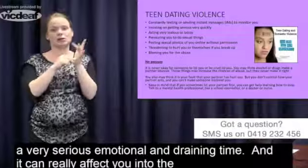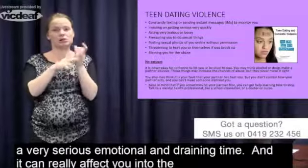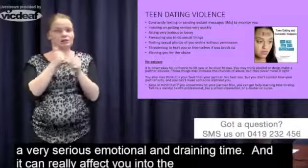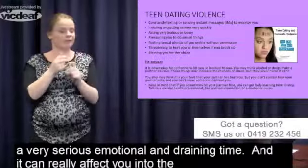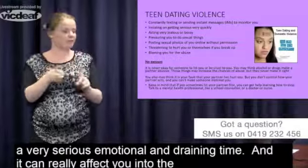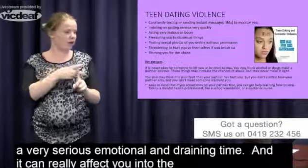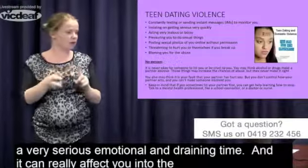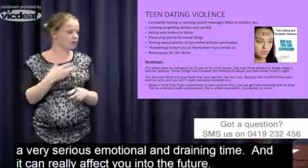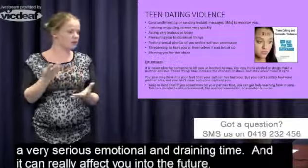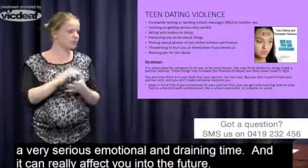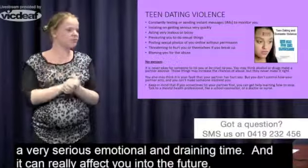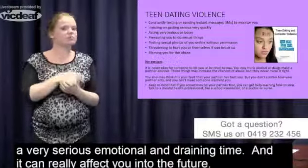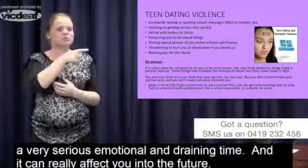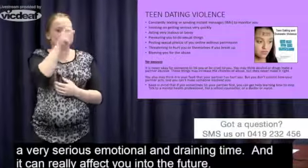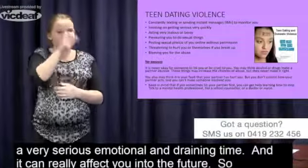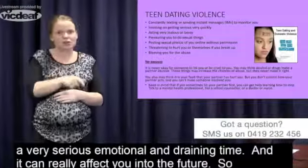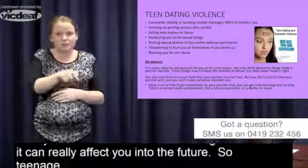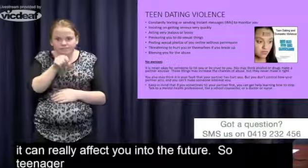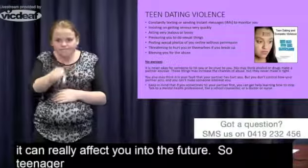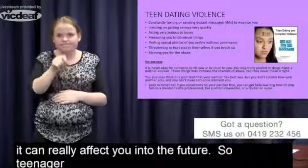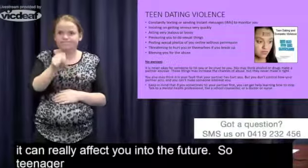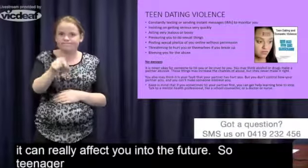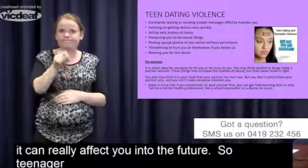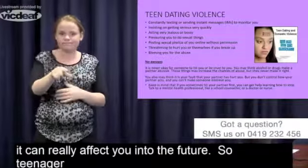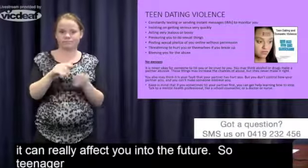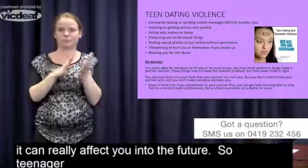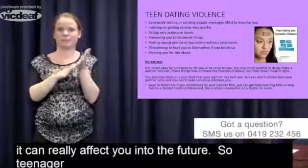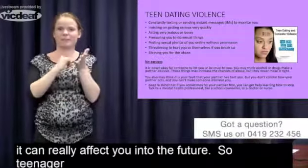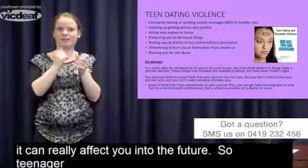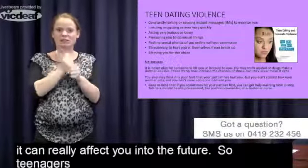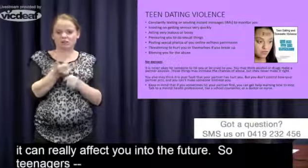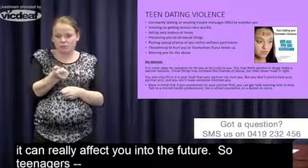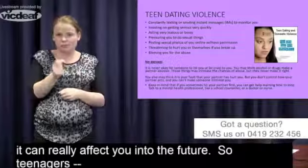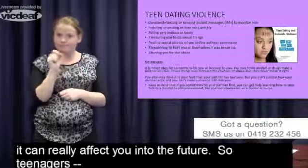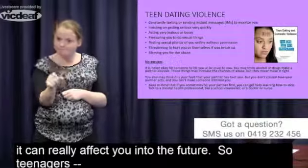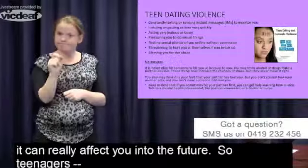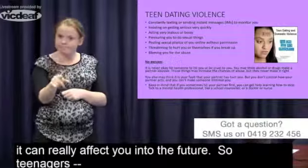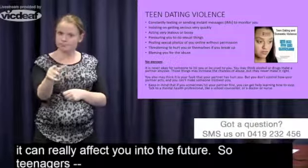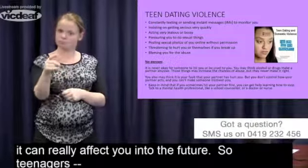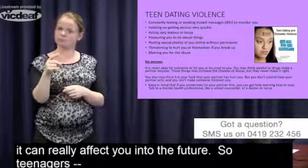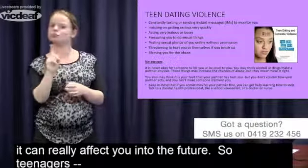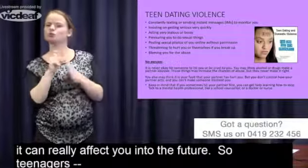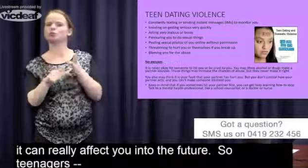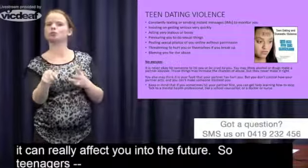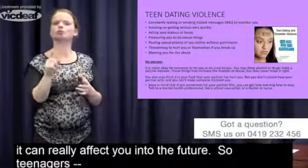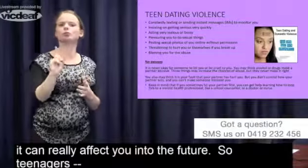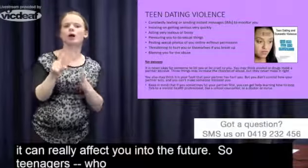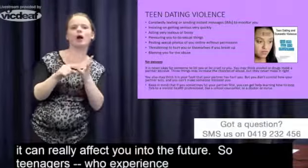So teenagers who experience dating violence, maybe their partner keeps sending them messages